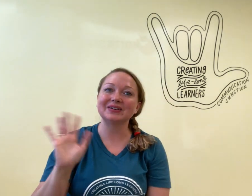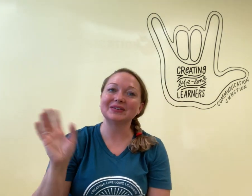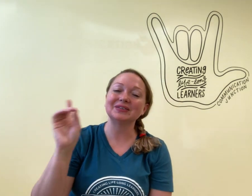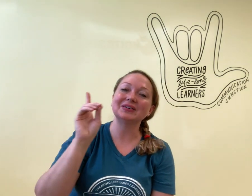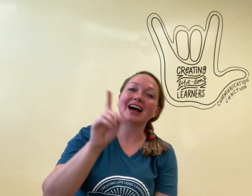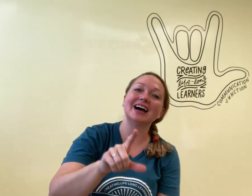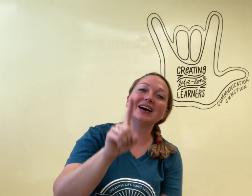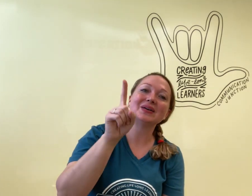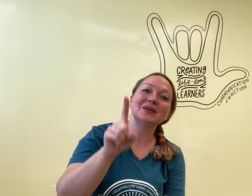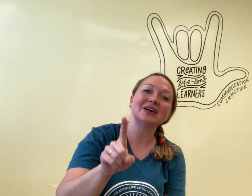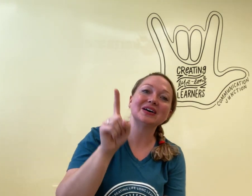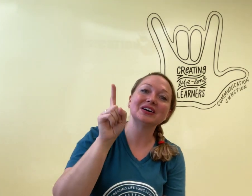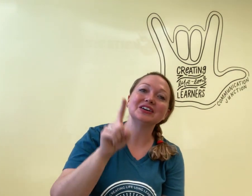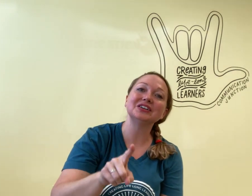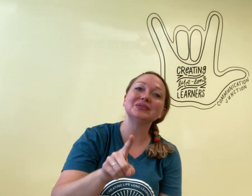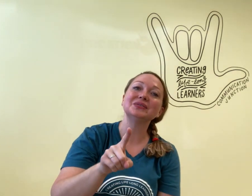Hello, how are you?